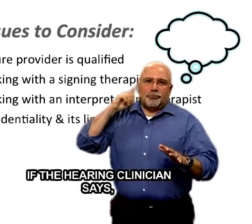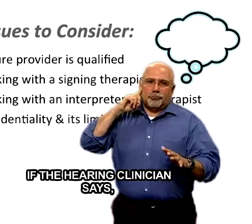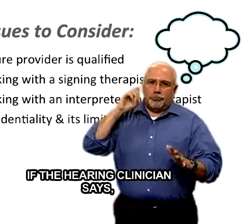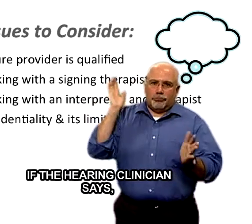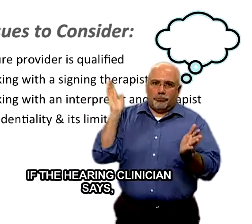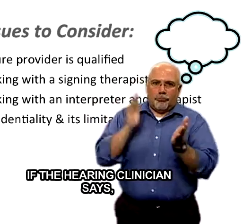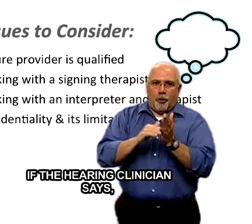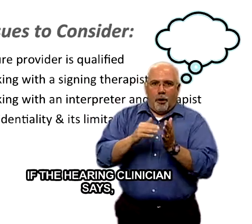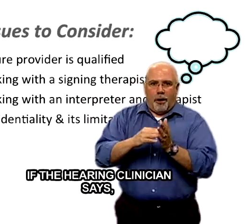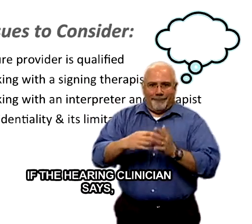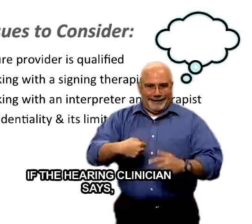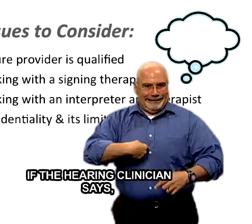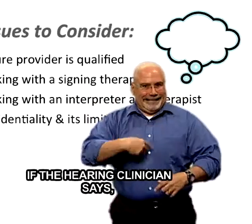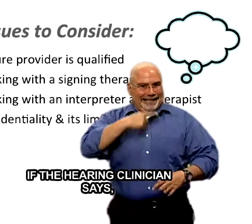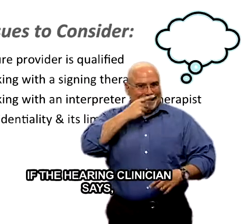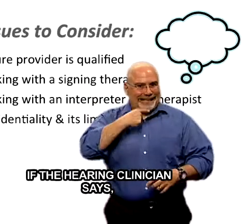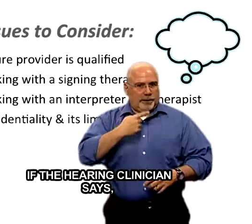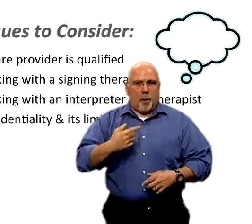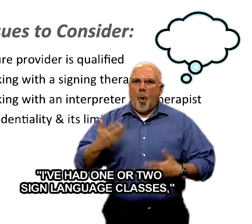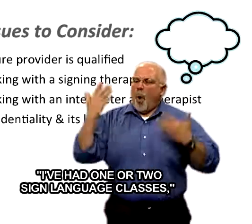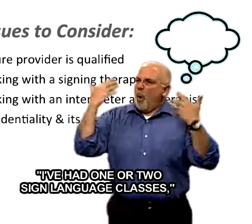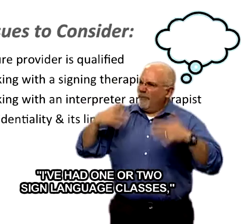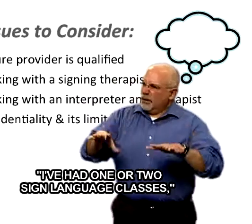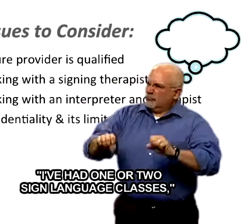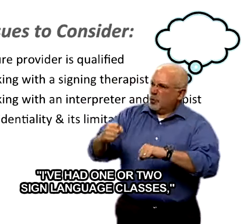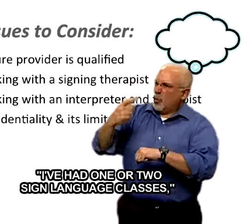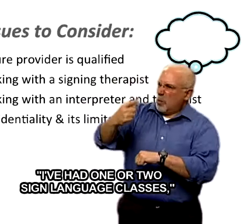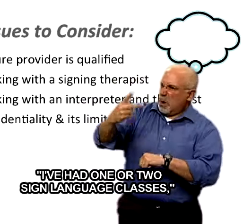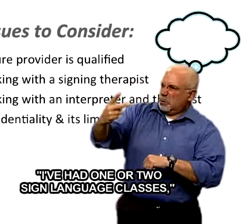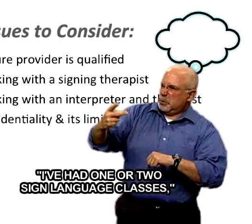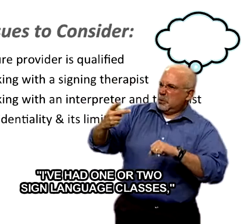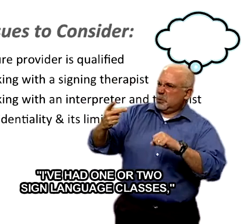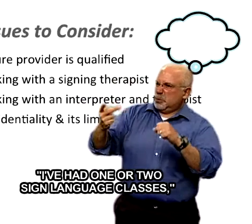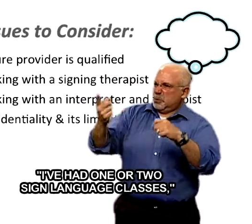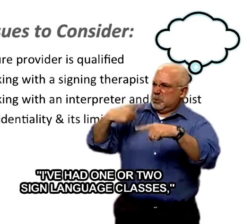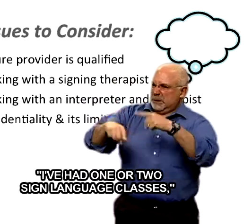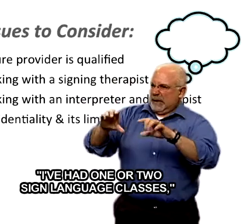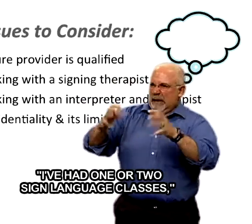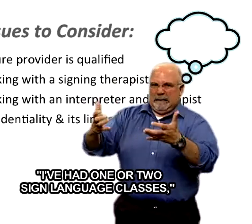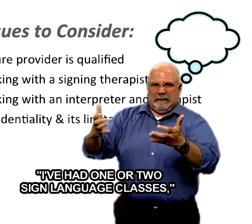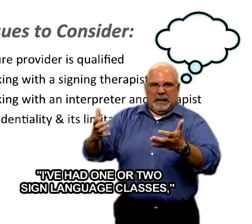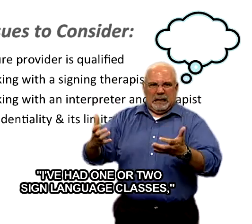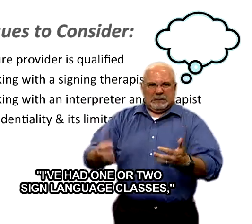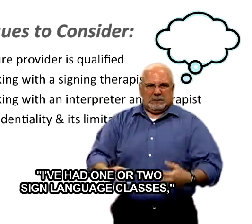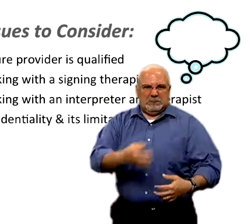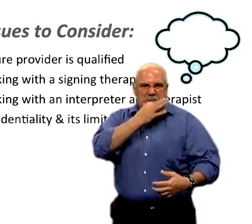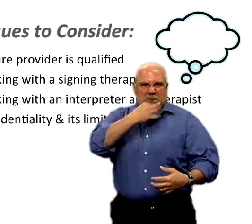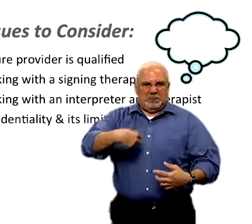If the hearing clinician says, "I've had 1 or 2 sign language classes,"